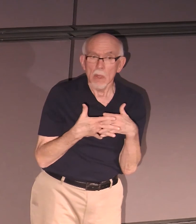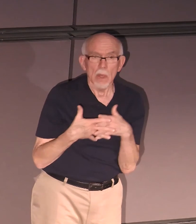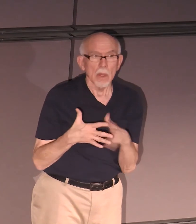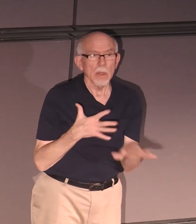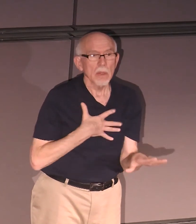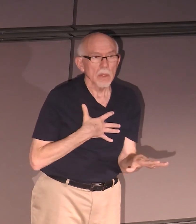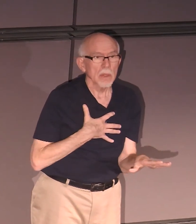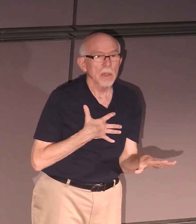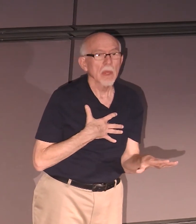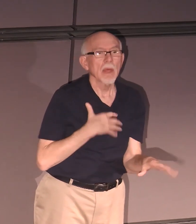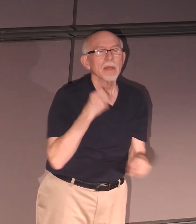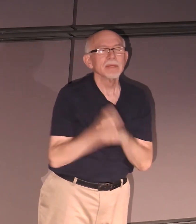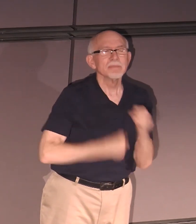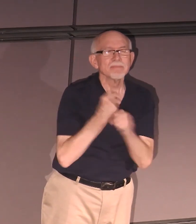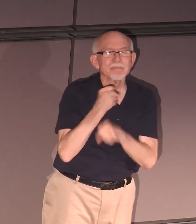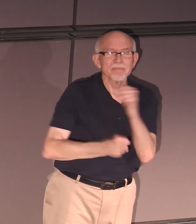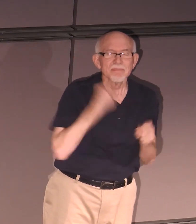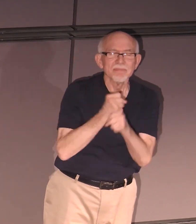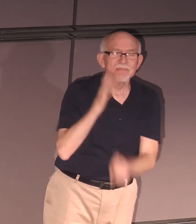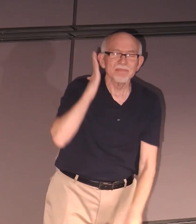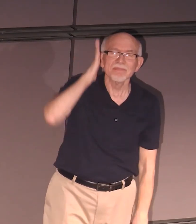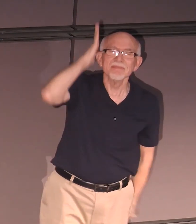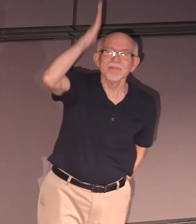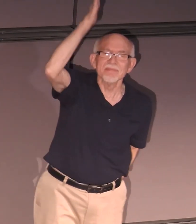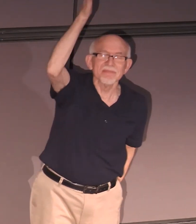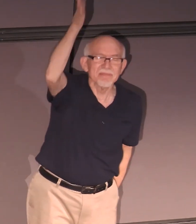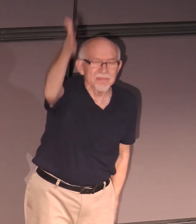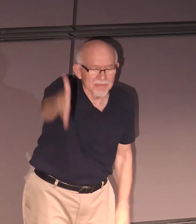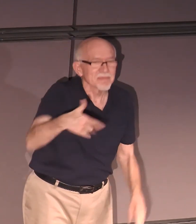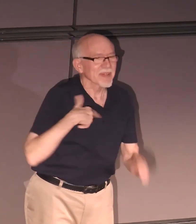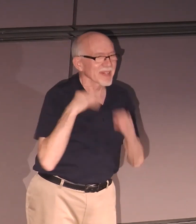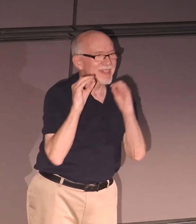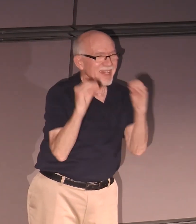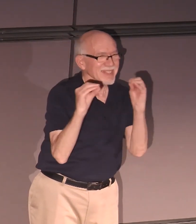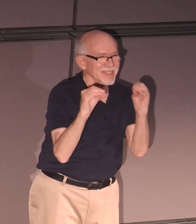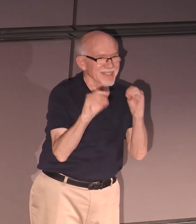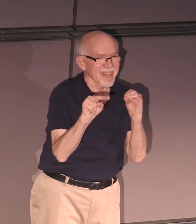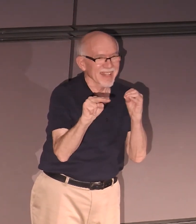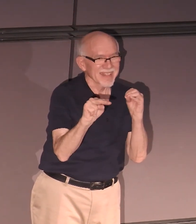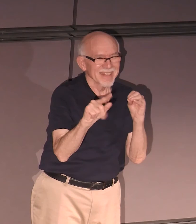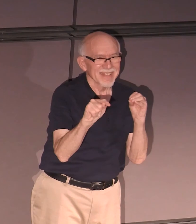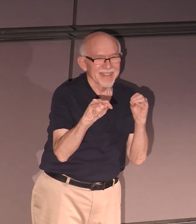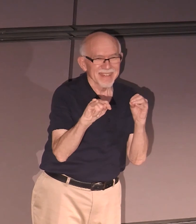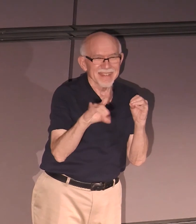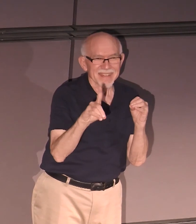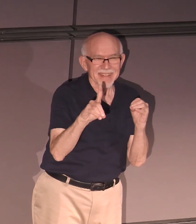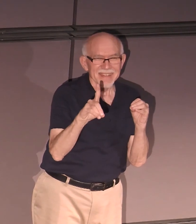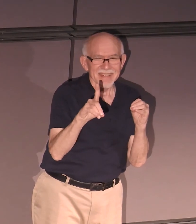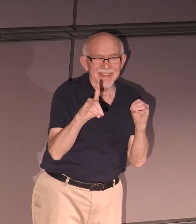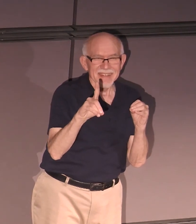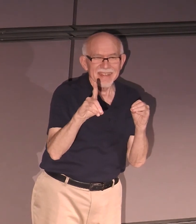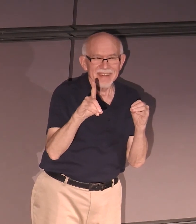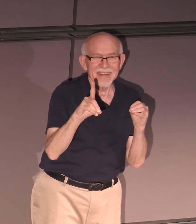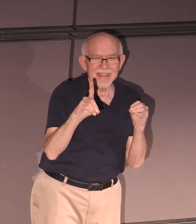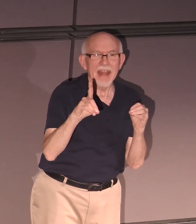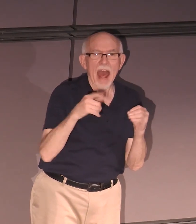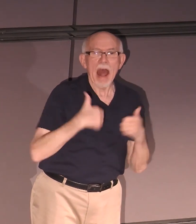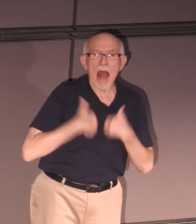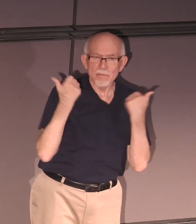again. That such a thing should happen in my country, I didn't know what to make of it. Well, fast forward many